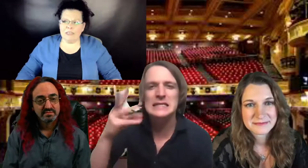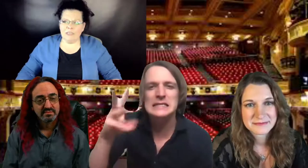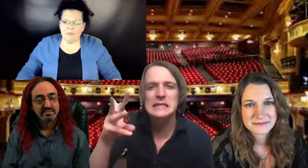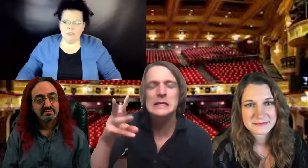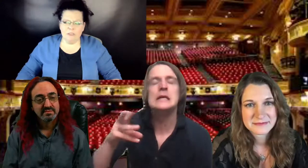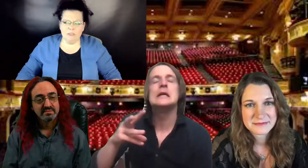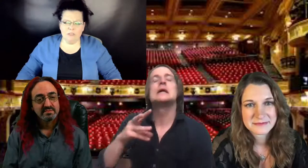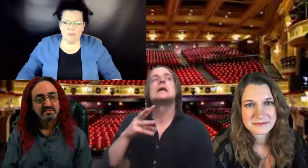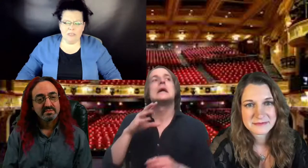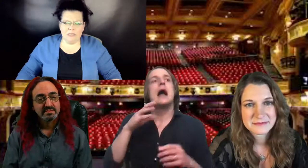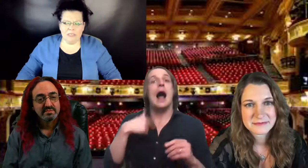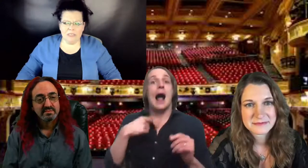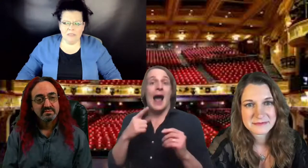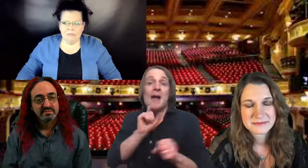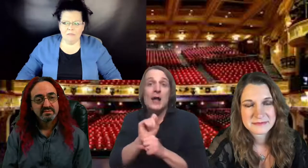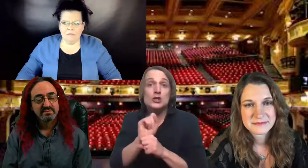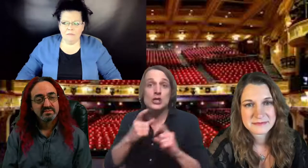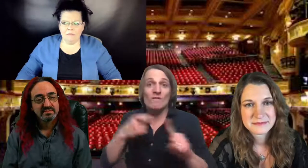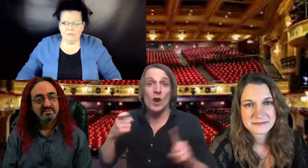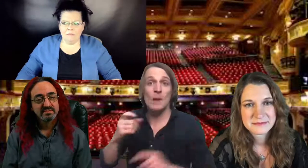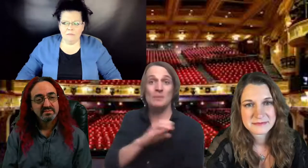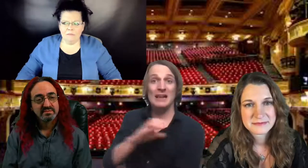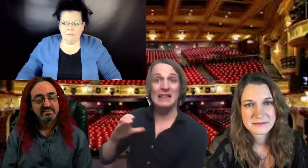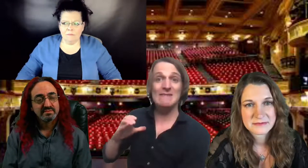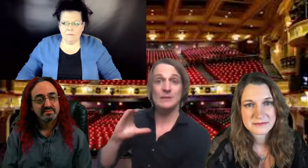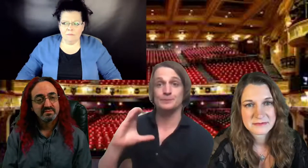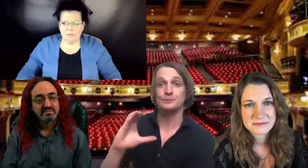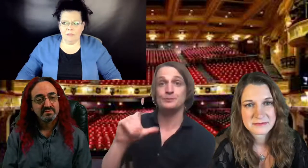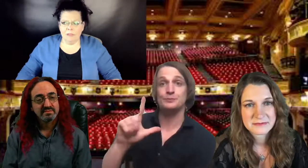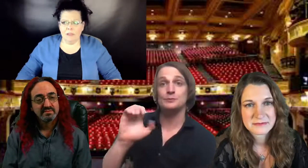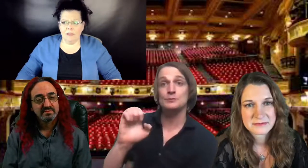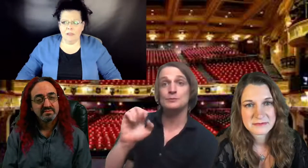I want to say it was in 2016.